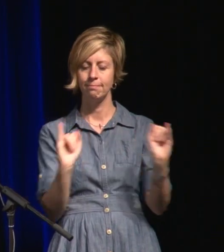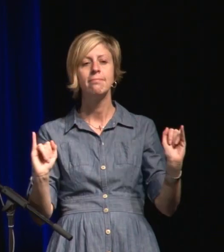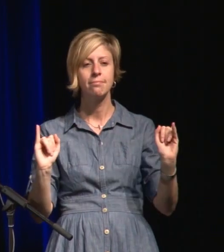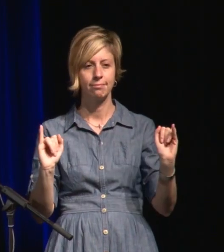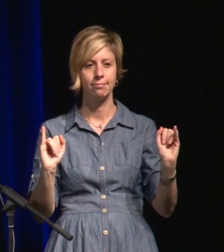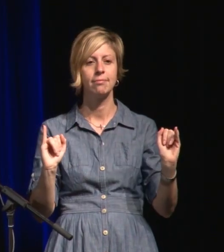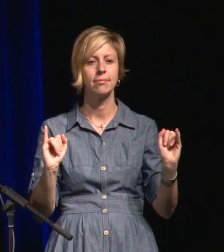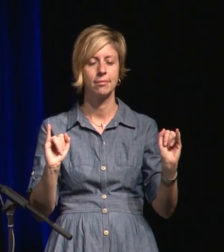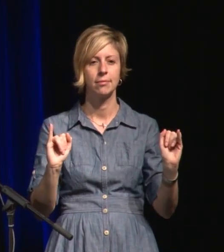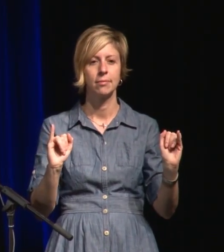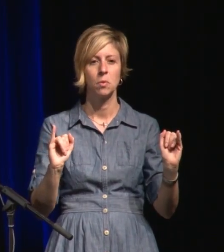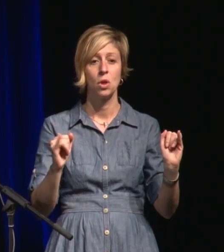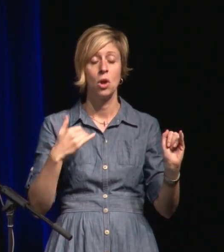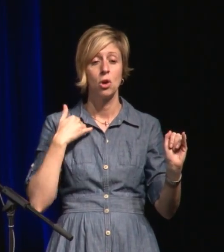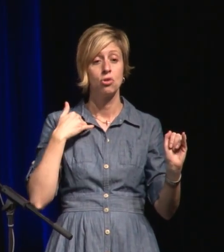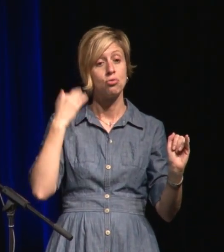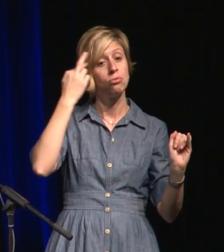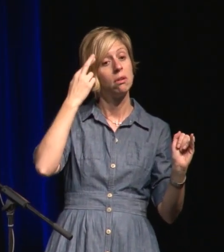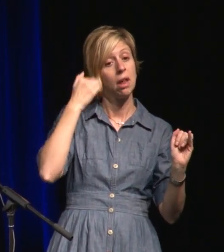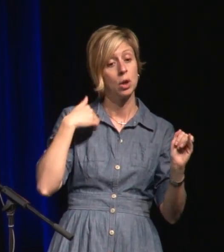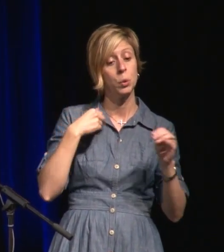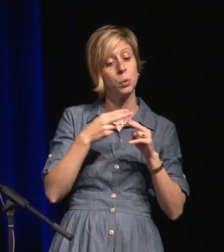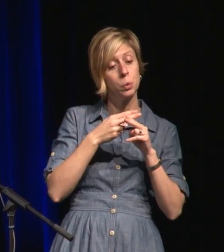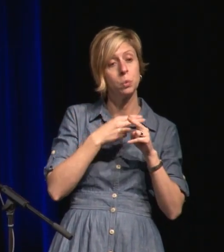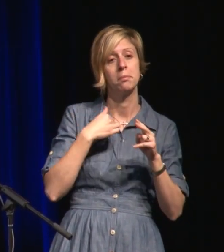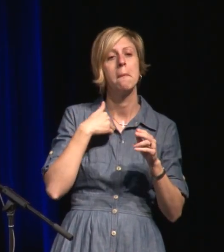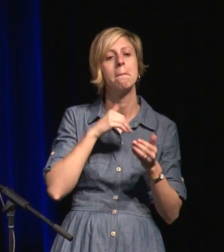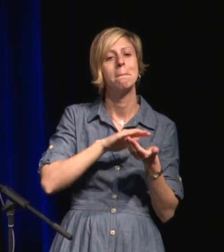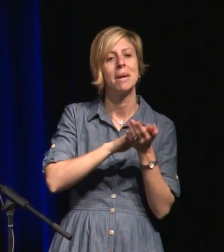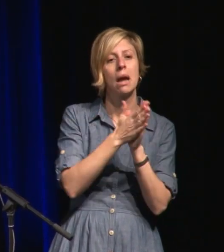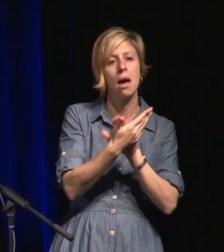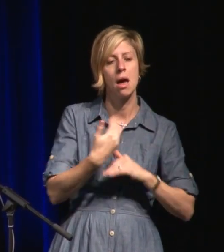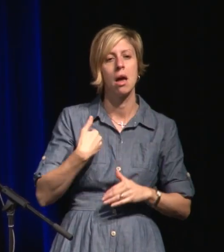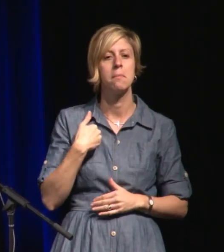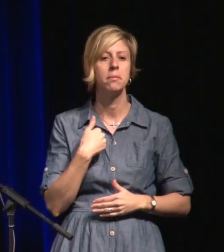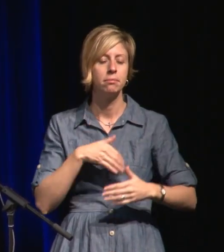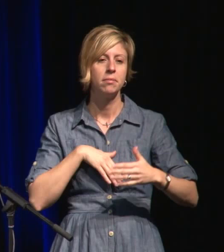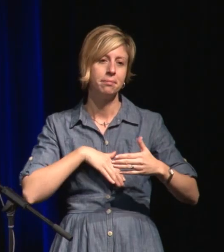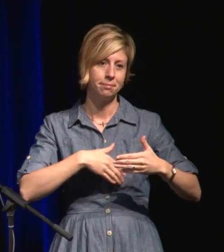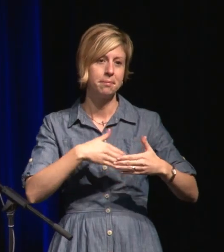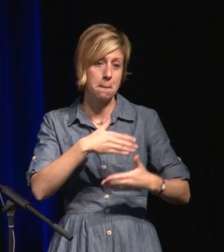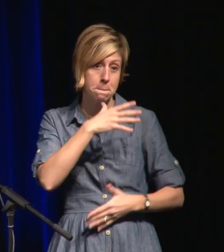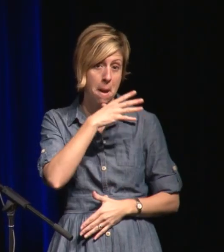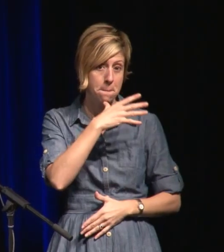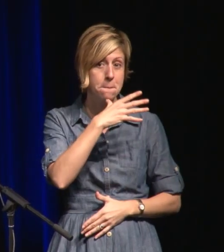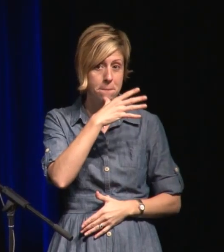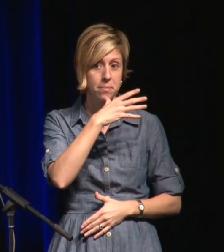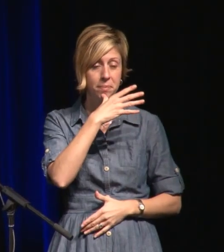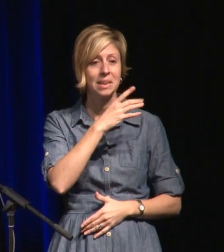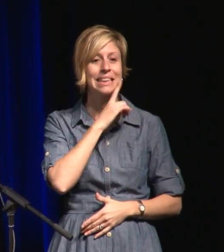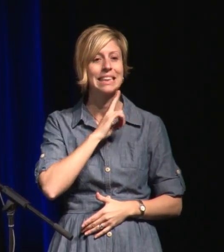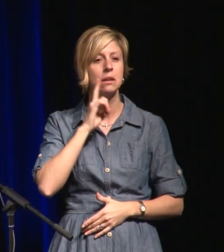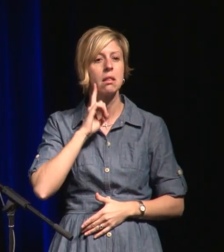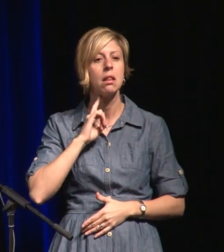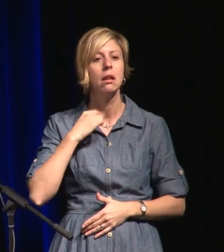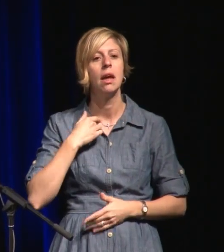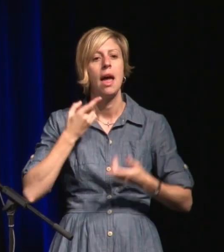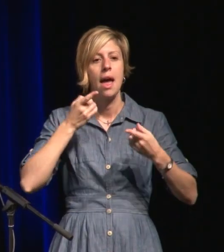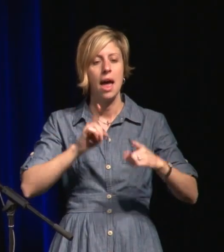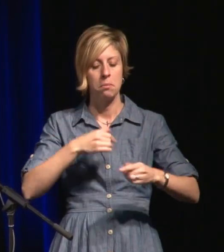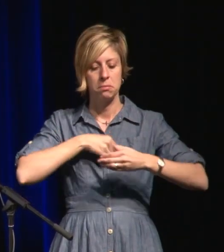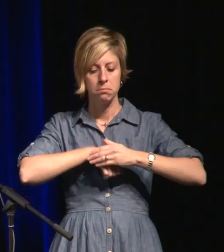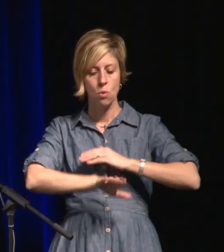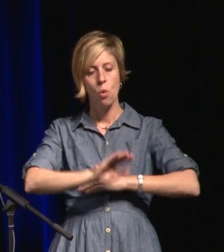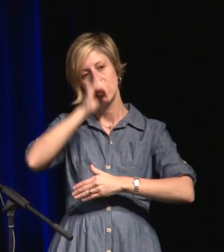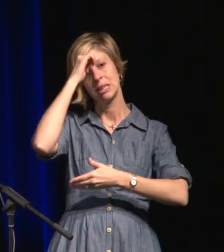learned she was about to become a single parent. Then her son was born with a life-threatening condition, and as